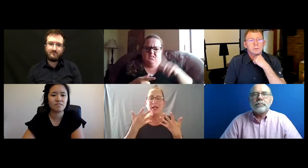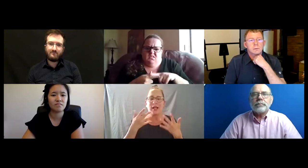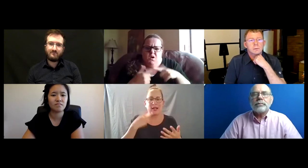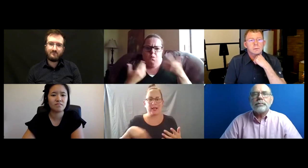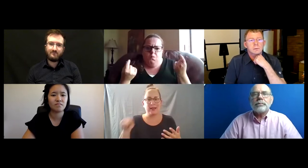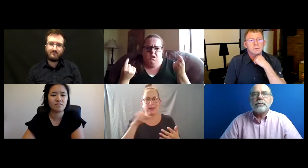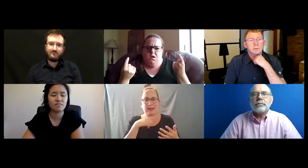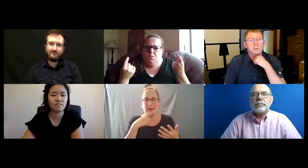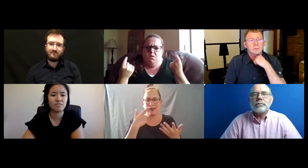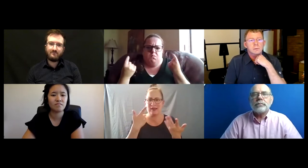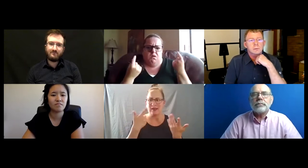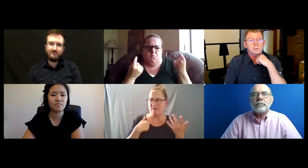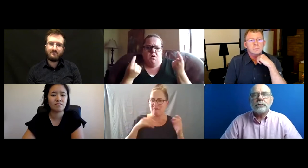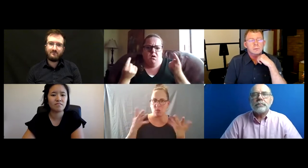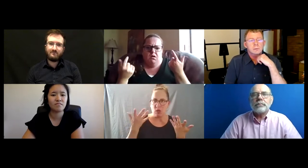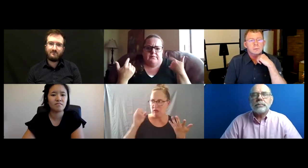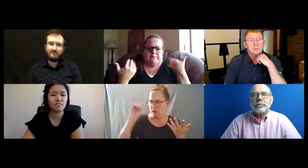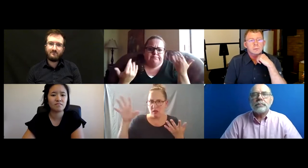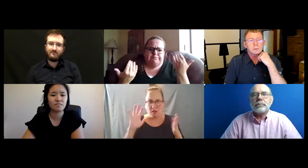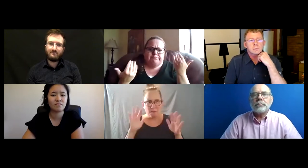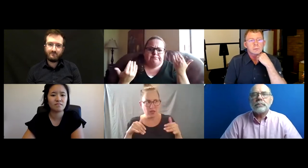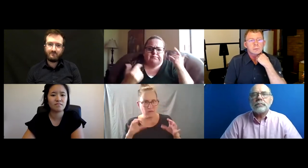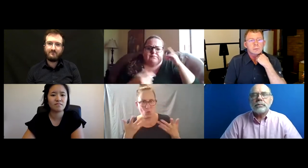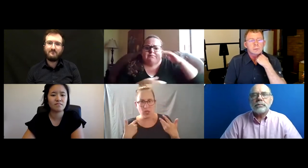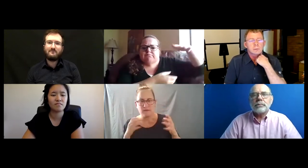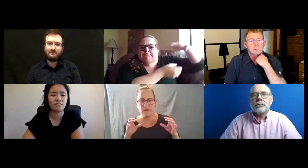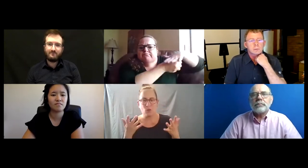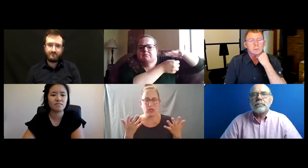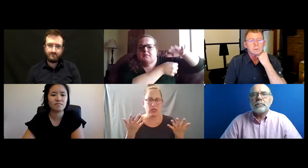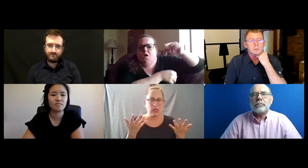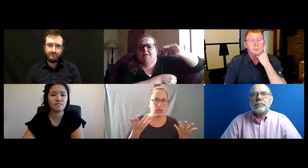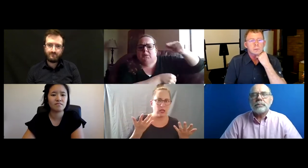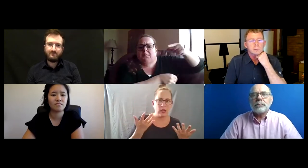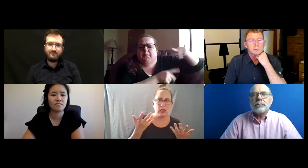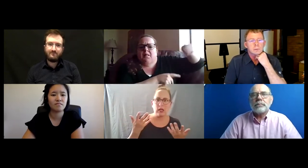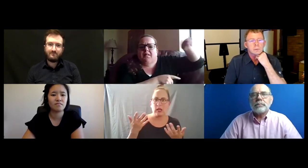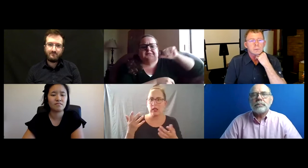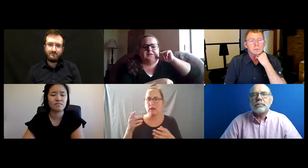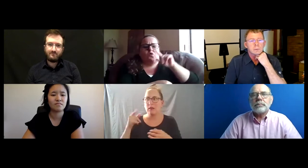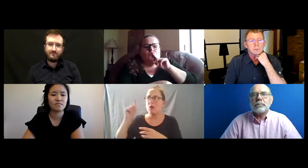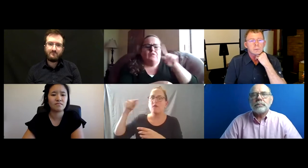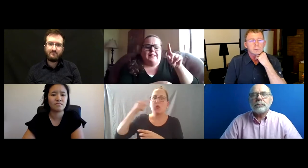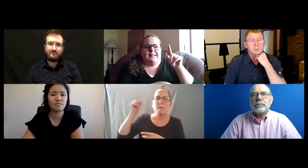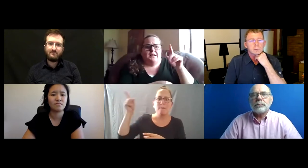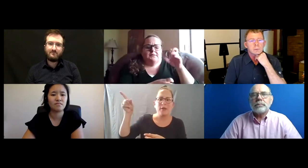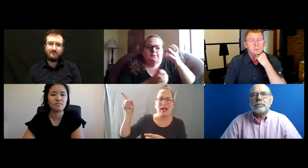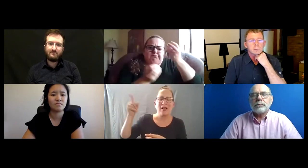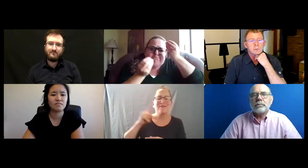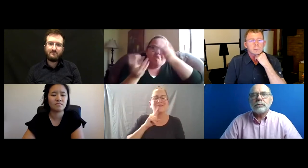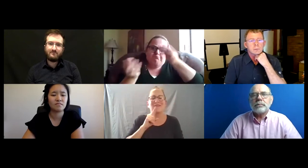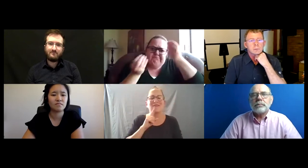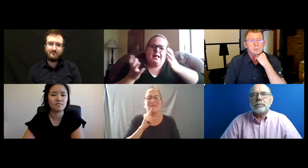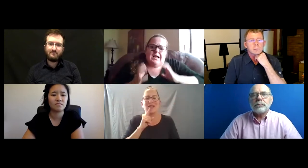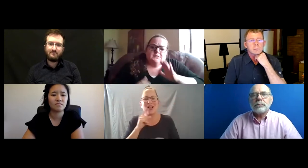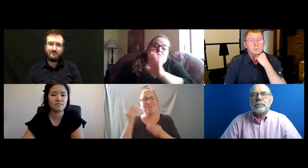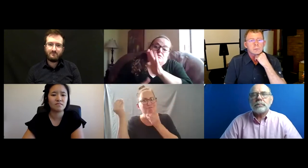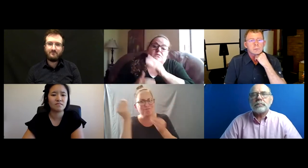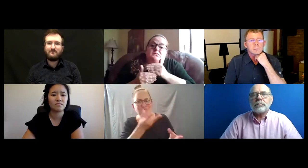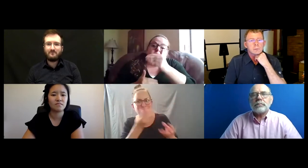Quite often, they'll send in an application form and then have to wait. And they don't